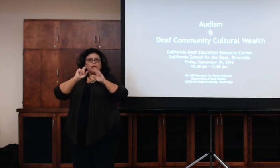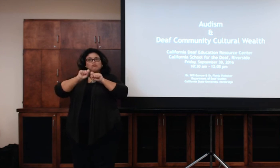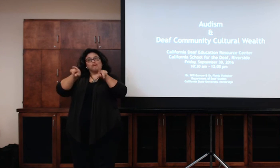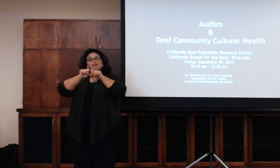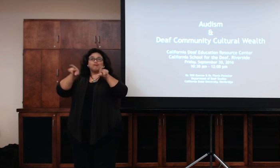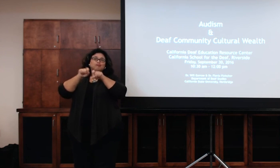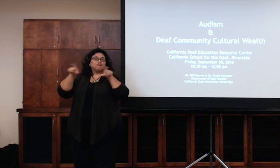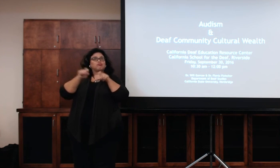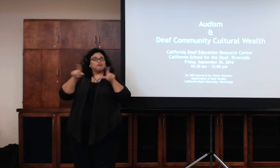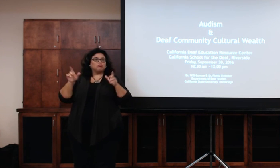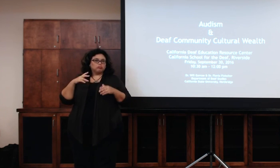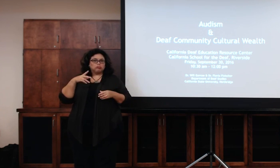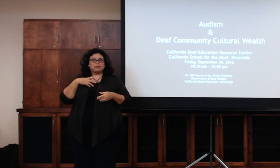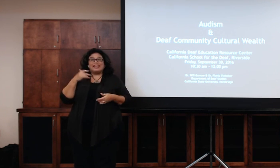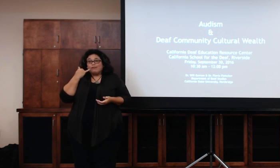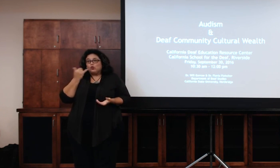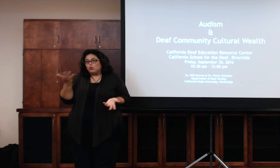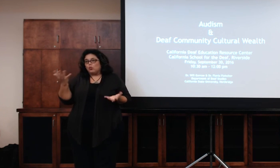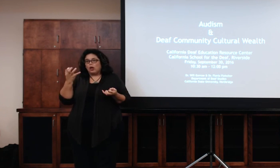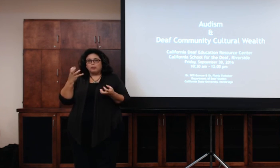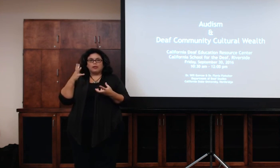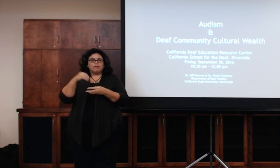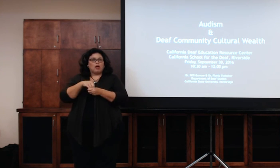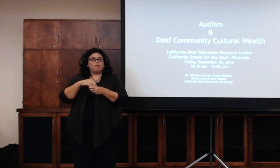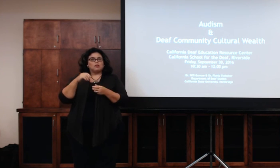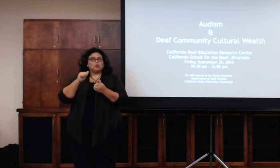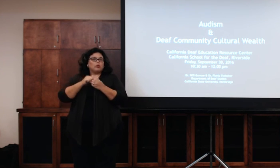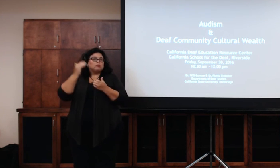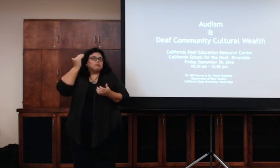things that happen, and we want to make sure that you're in the know, of course, if you want to be.